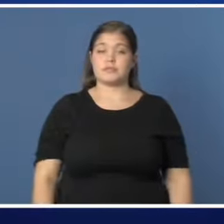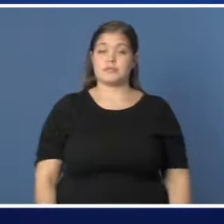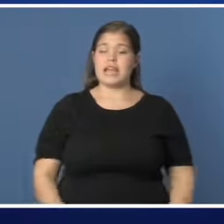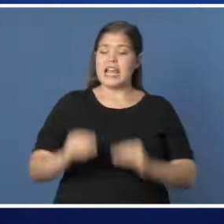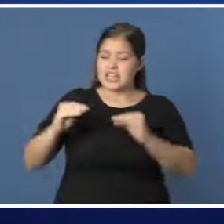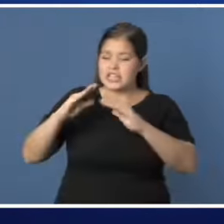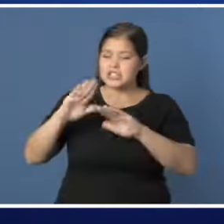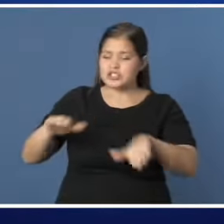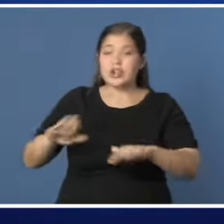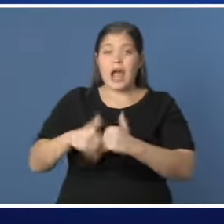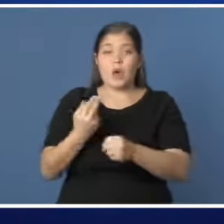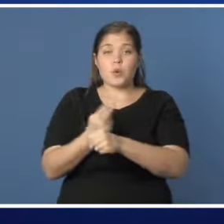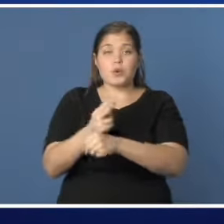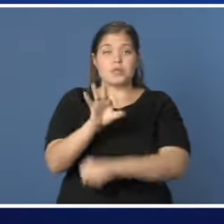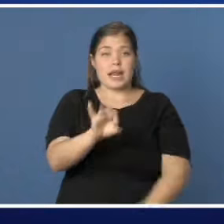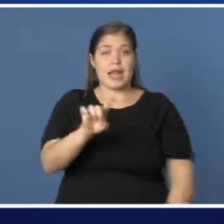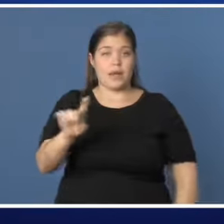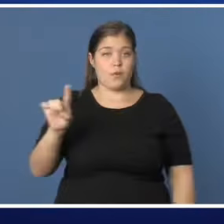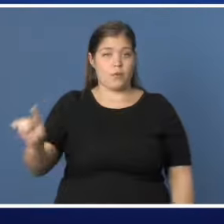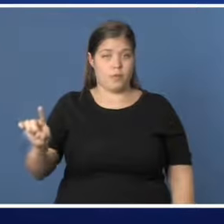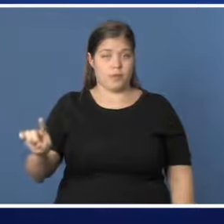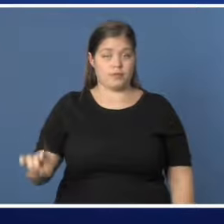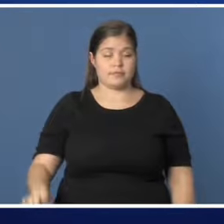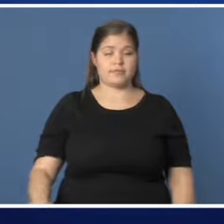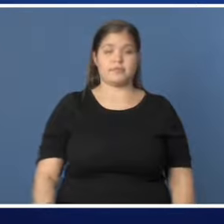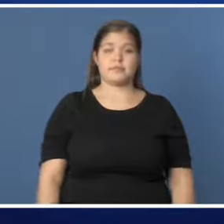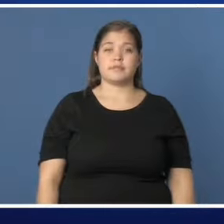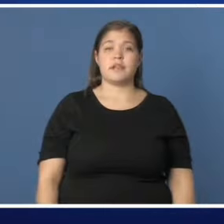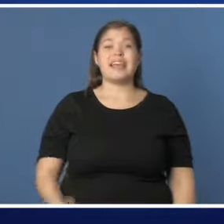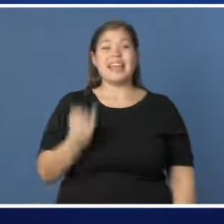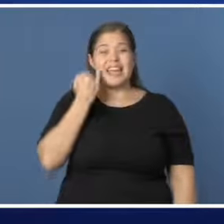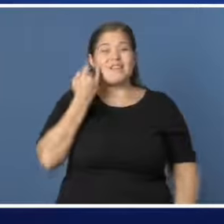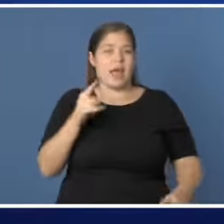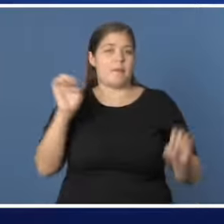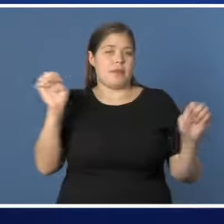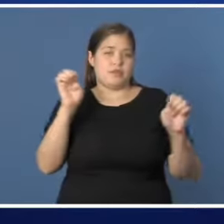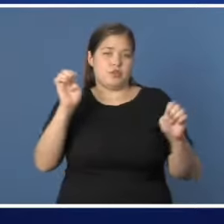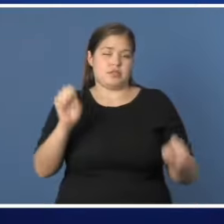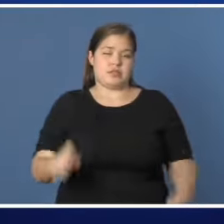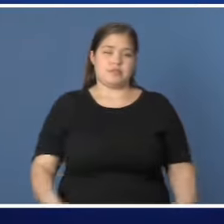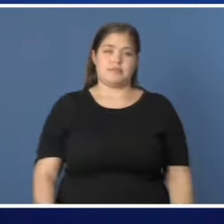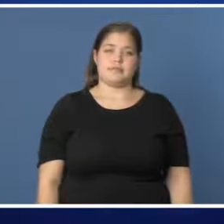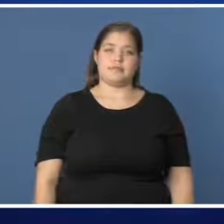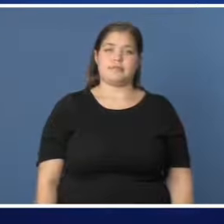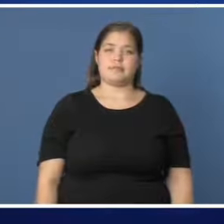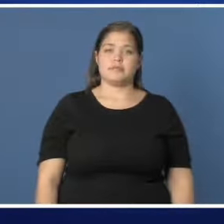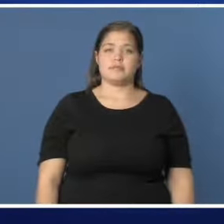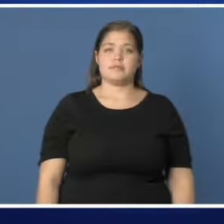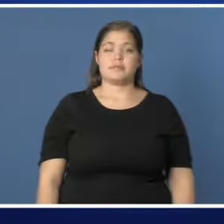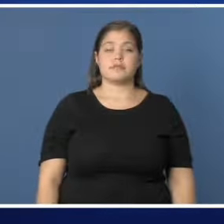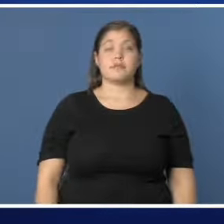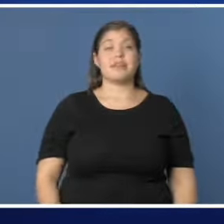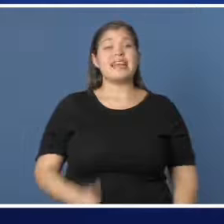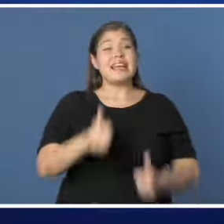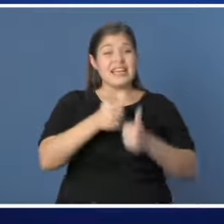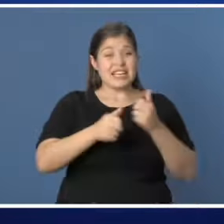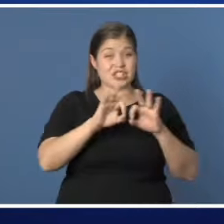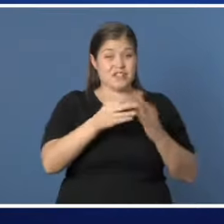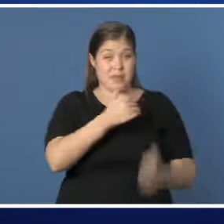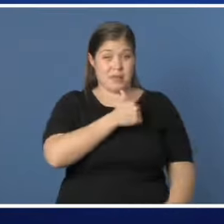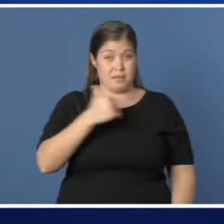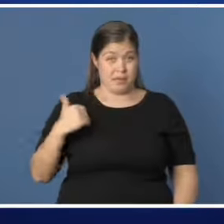Teach children how and when to call 911 or your local emergency medical services number for emergency help.